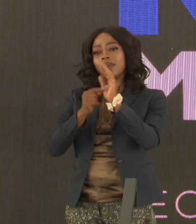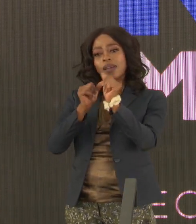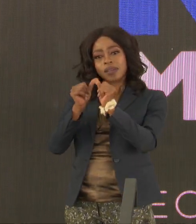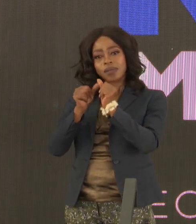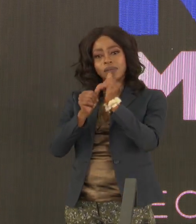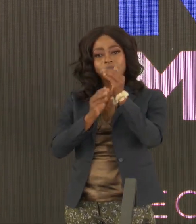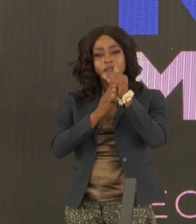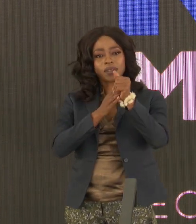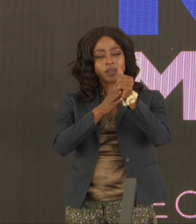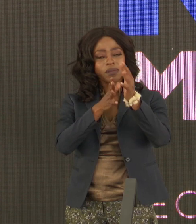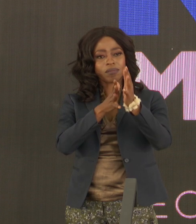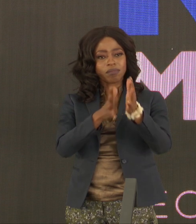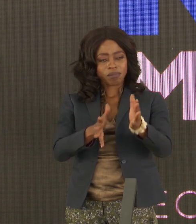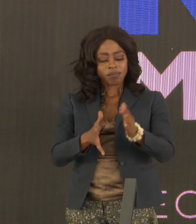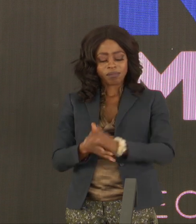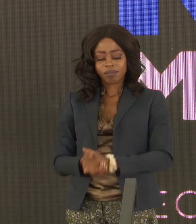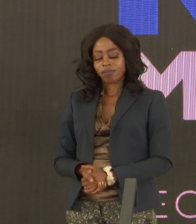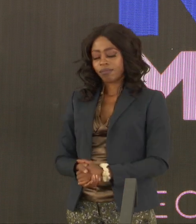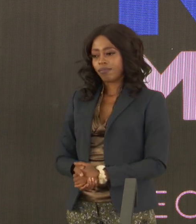patriots.